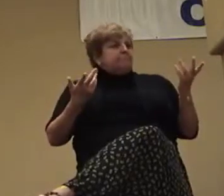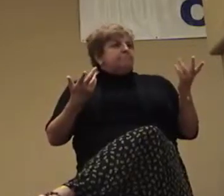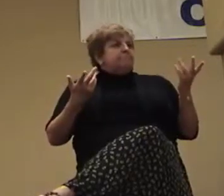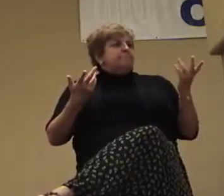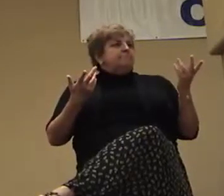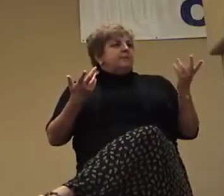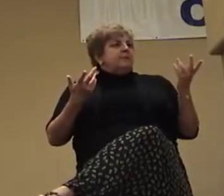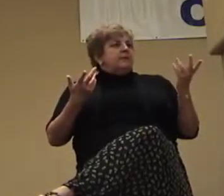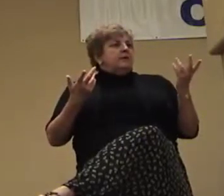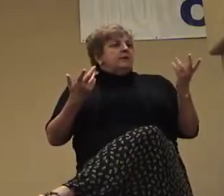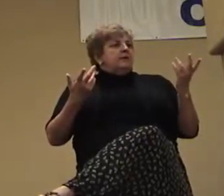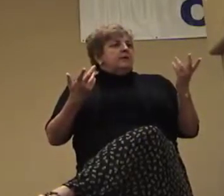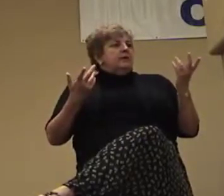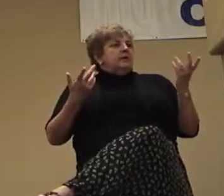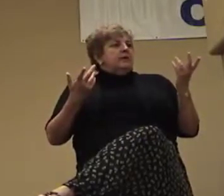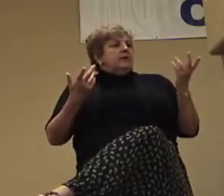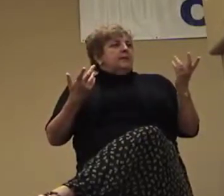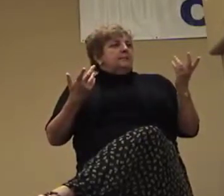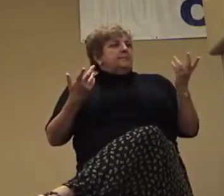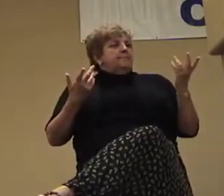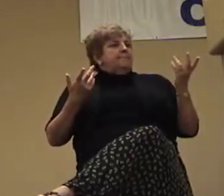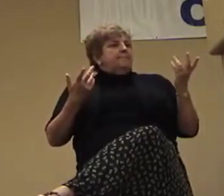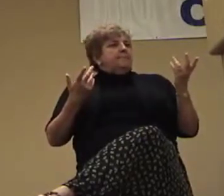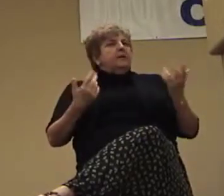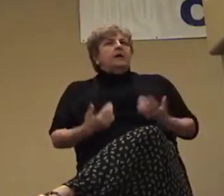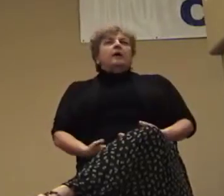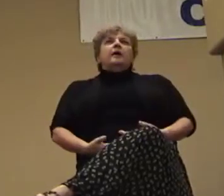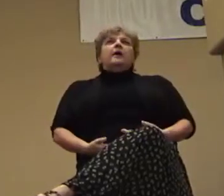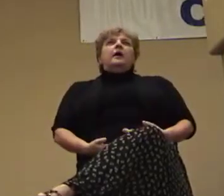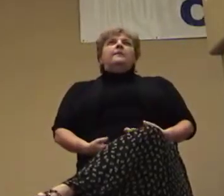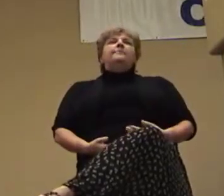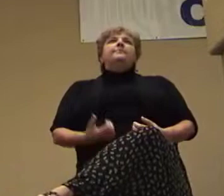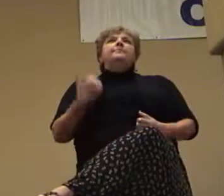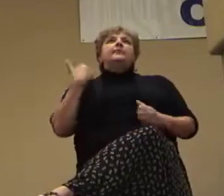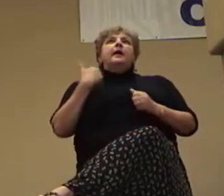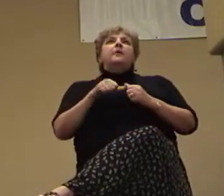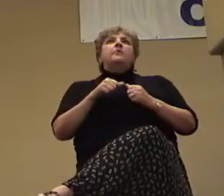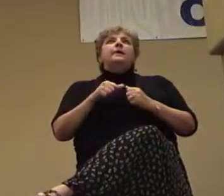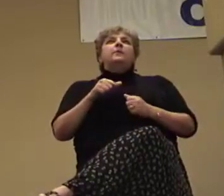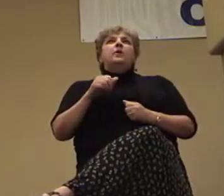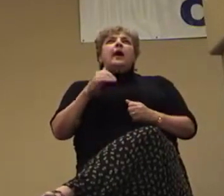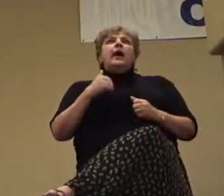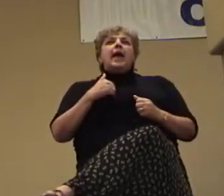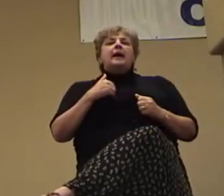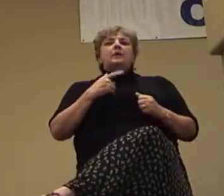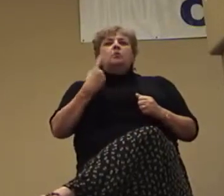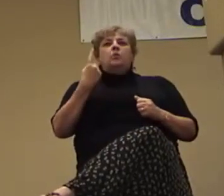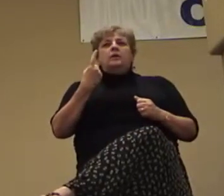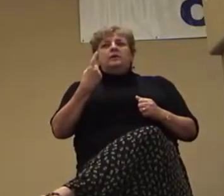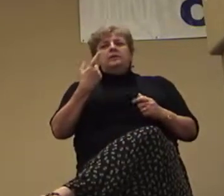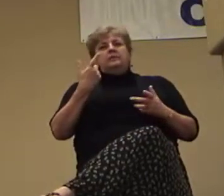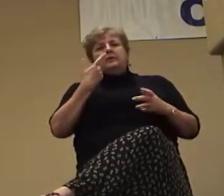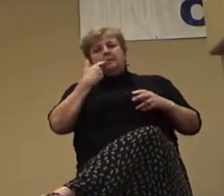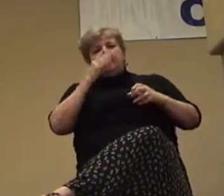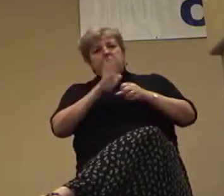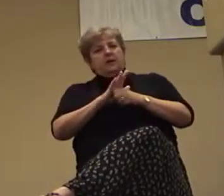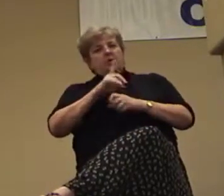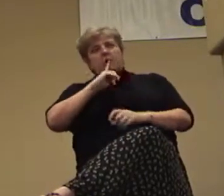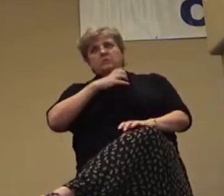You know, and I remember I had a reading commitment during that period, and I was just miserable, ooh, in pain. You know what I mean?